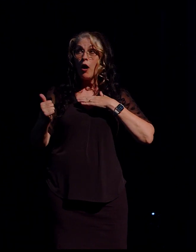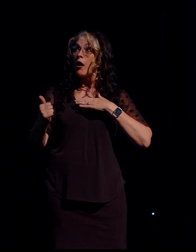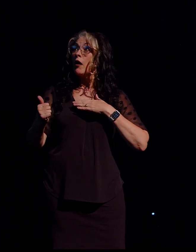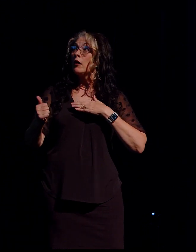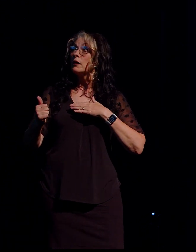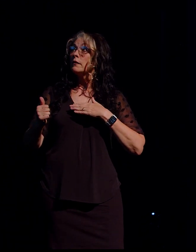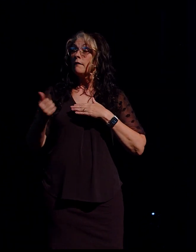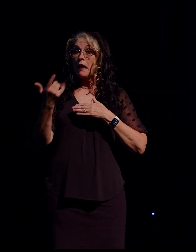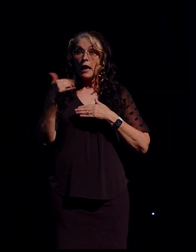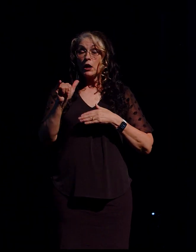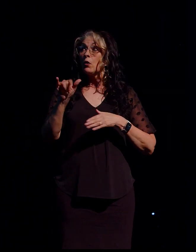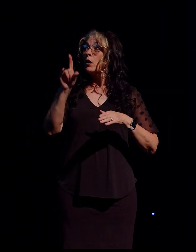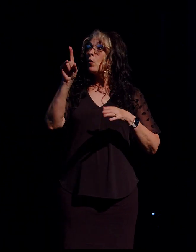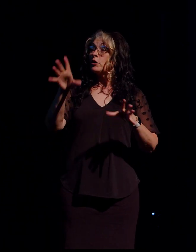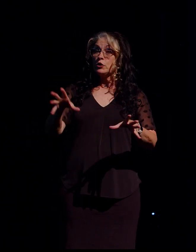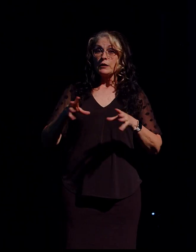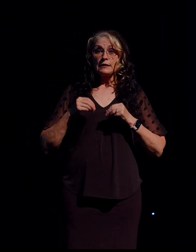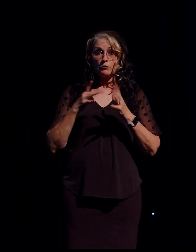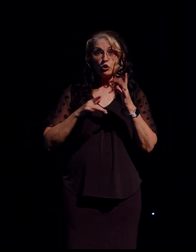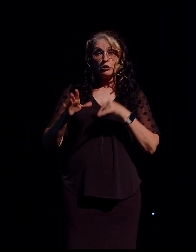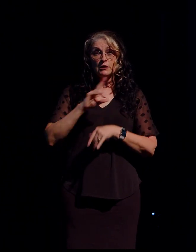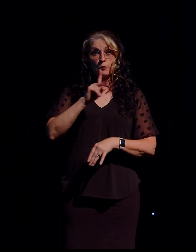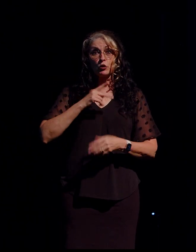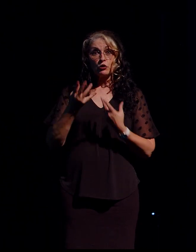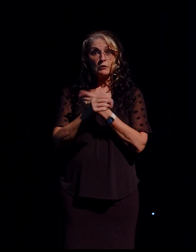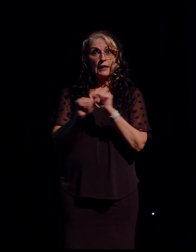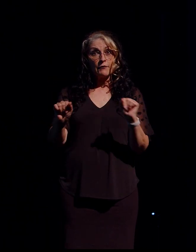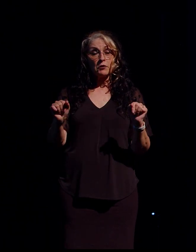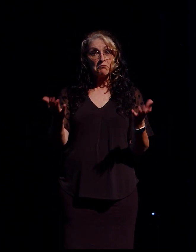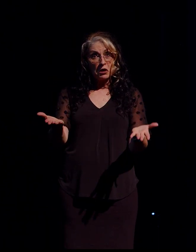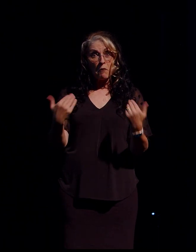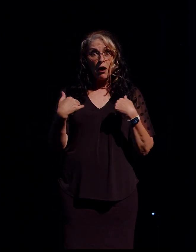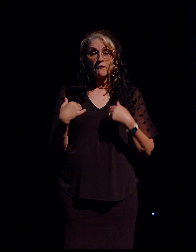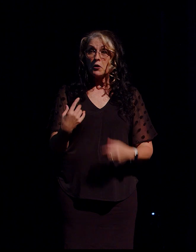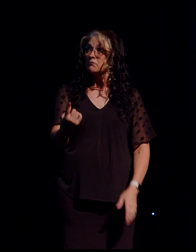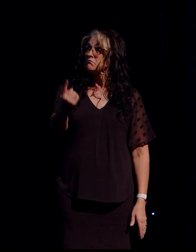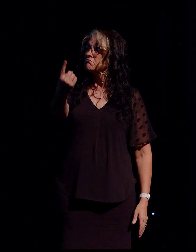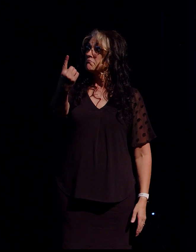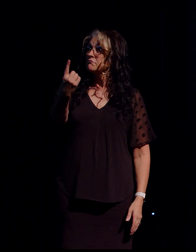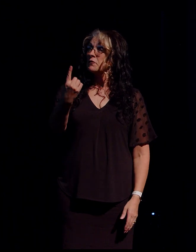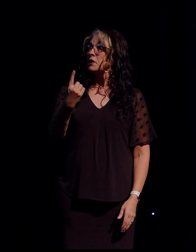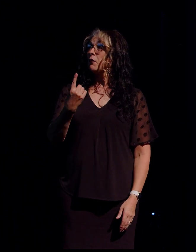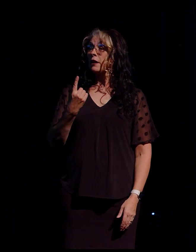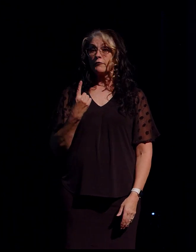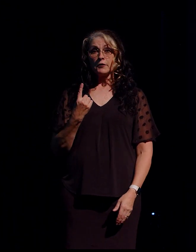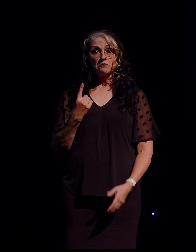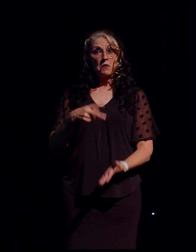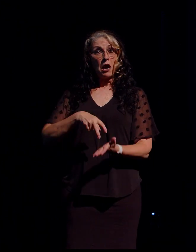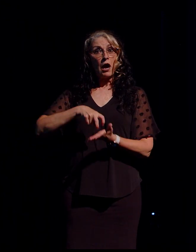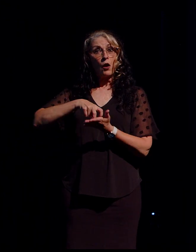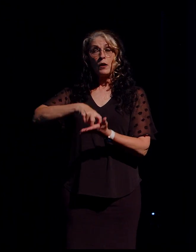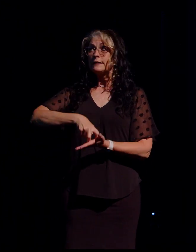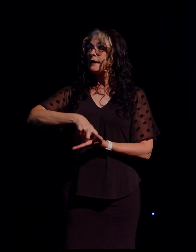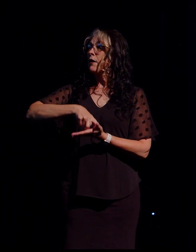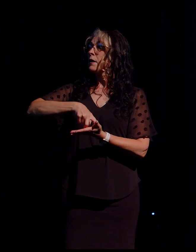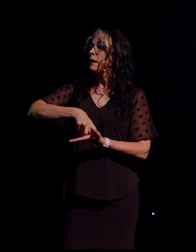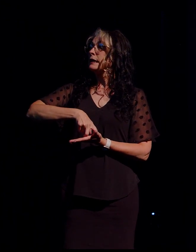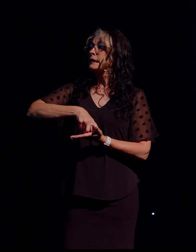accept Jesus as your personal Savior, come forward. And so I did. Got up, went forward,